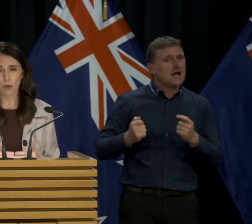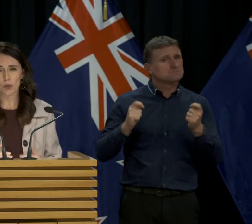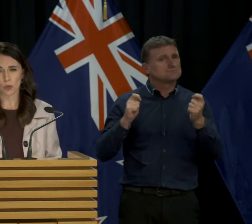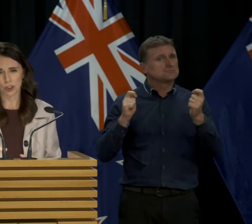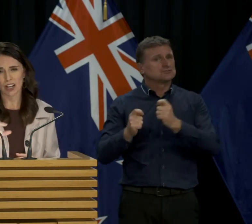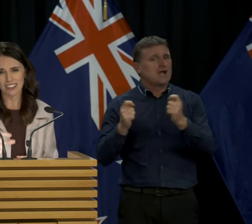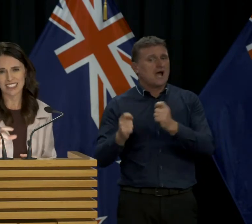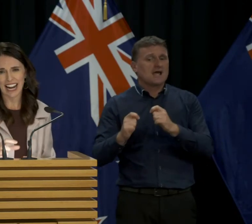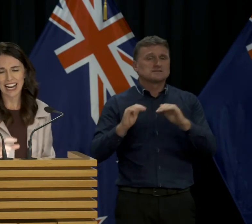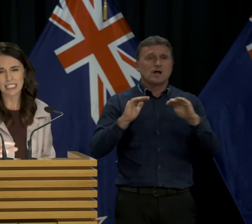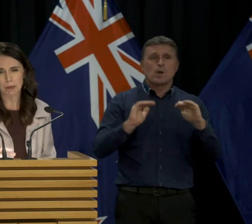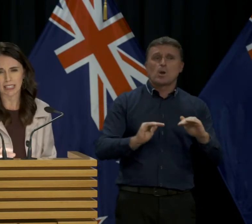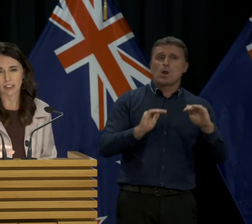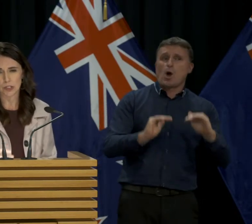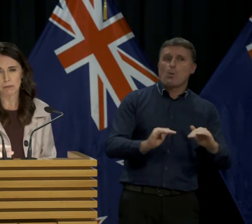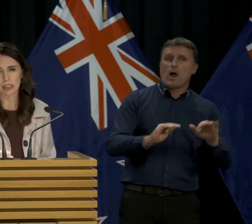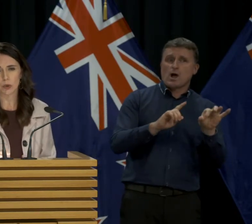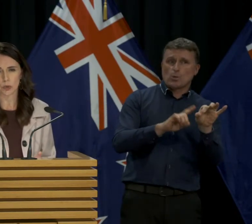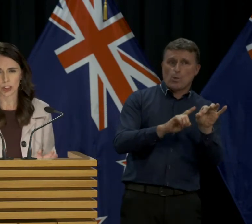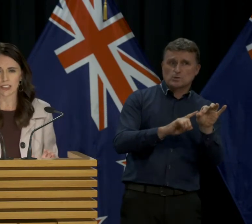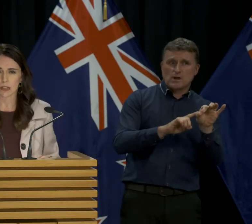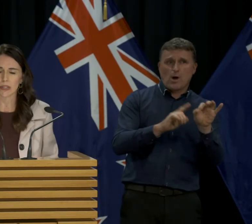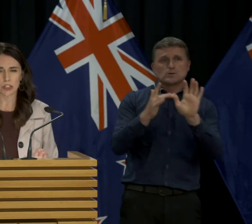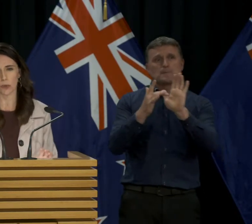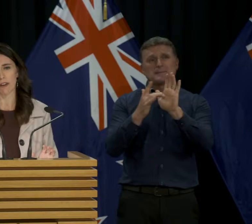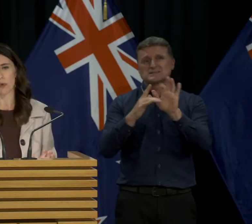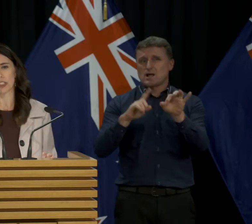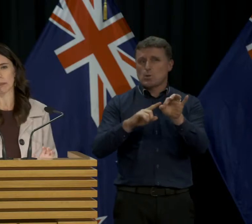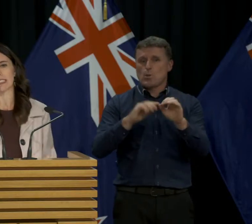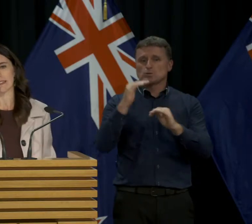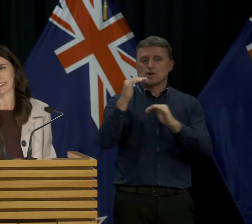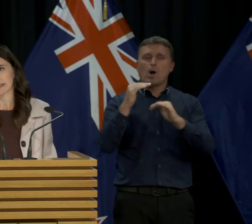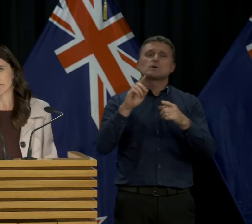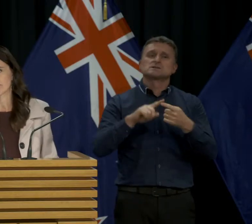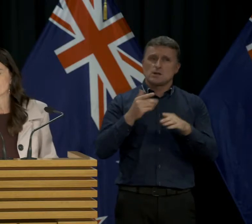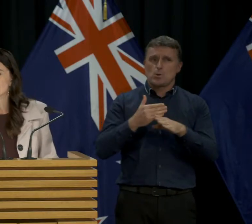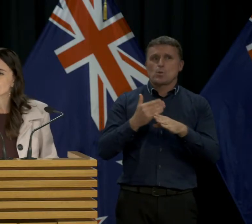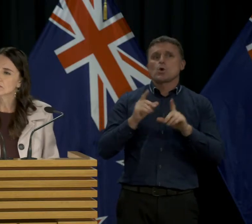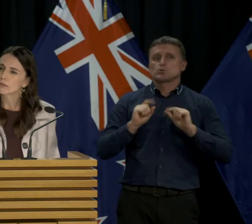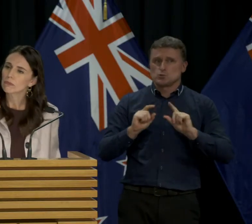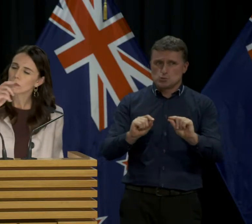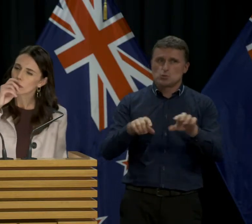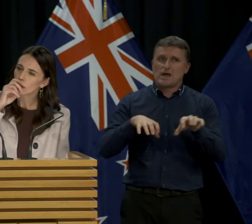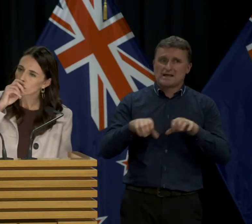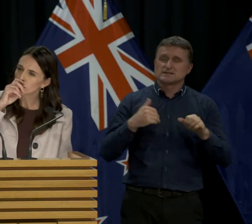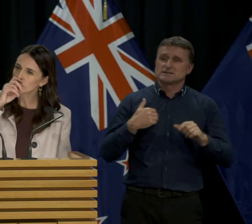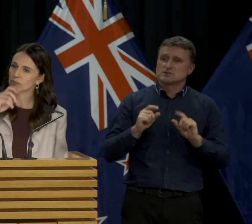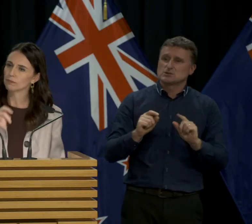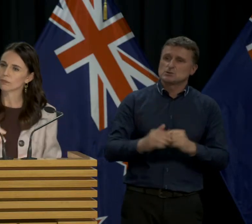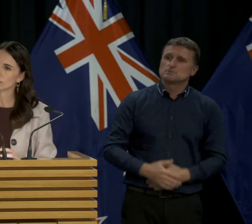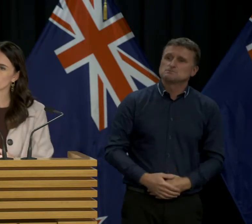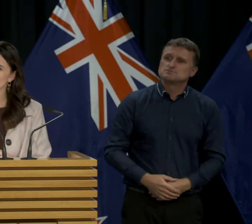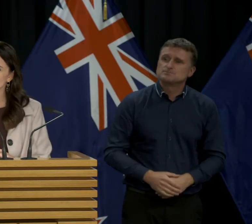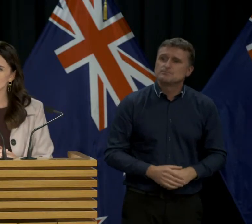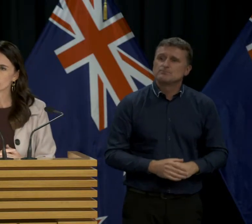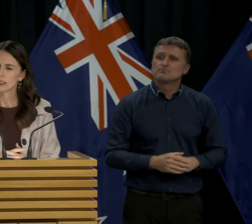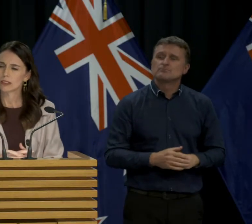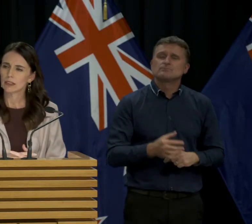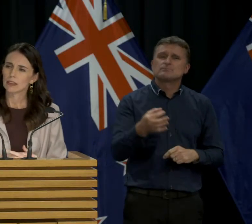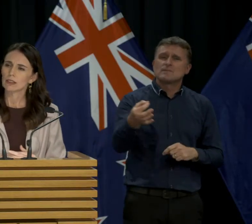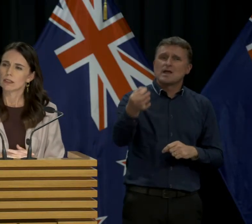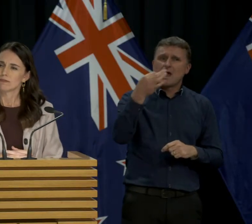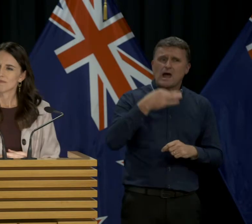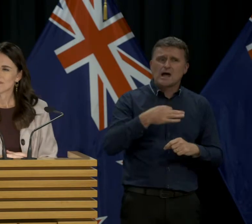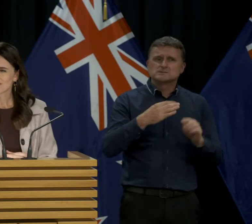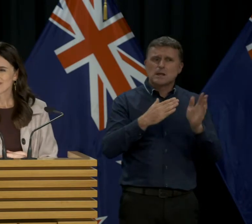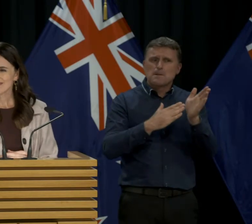those lower quartiles than it has been in those middle quartiles, that we still have work to be done there. Maurice Payne visiting later this week. What's the significance of that, and when